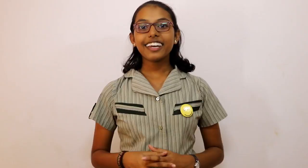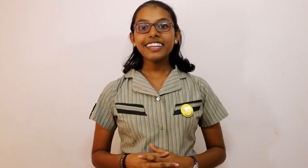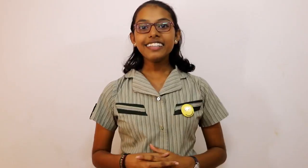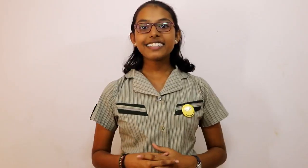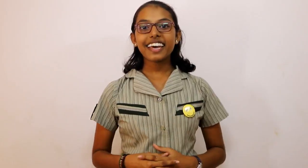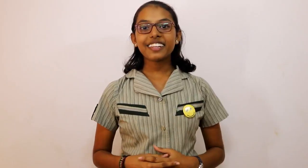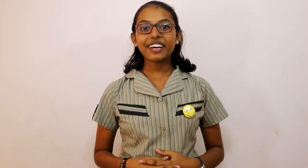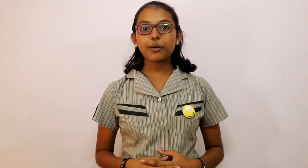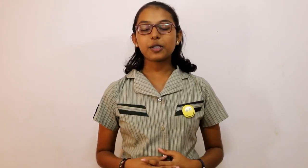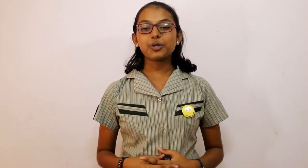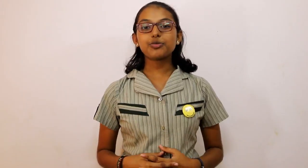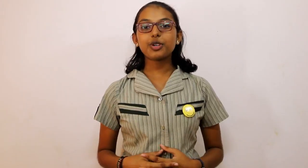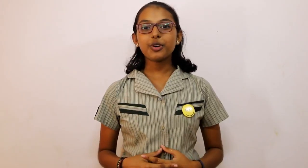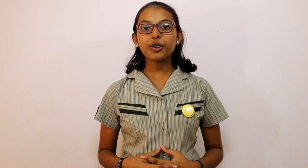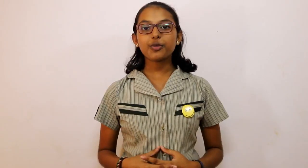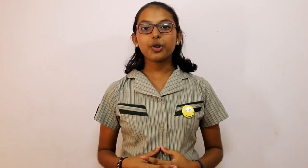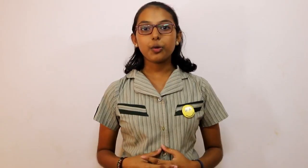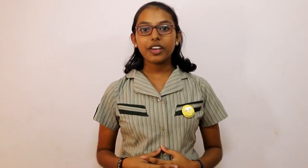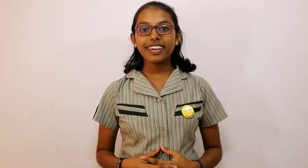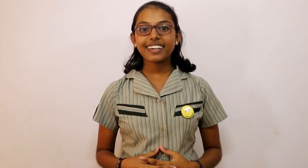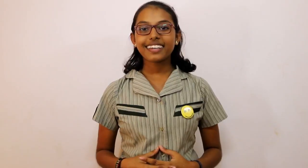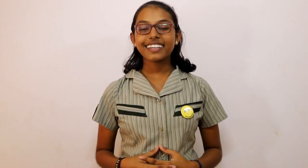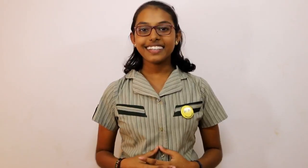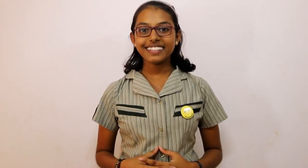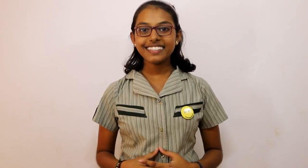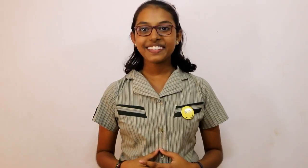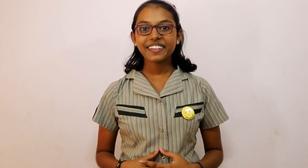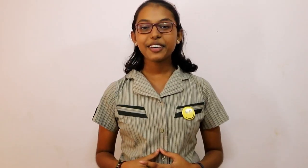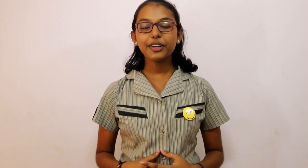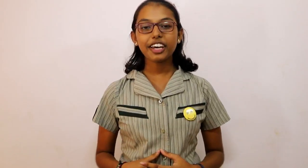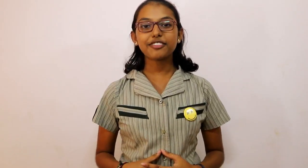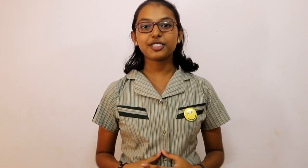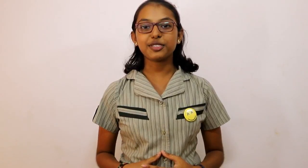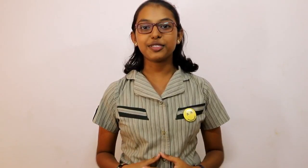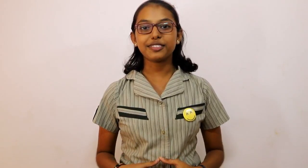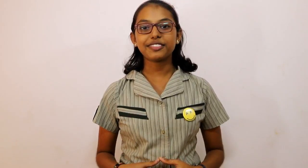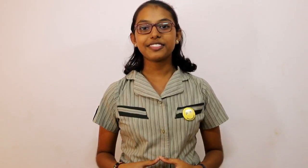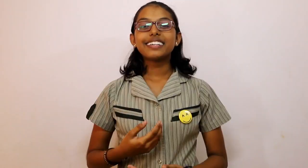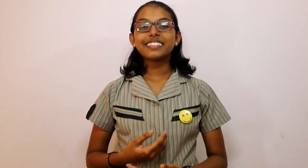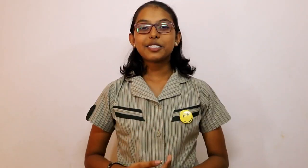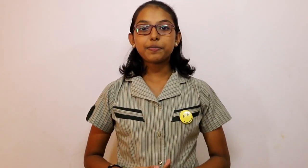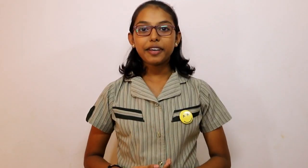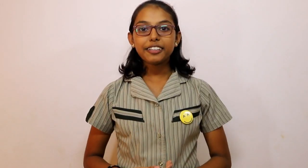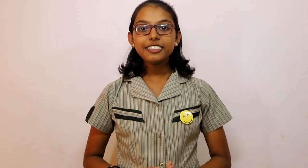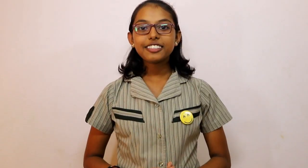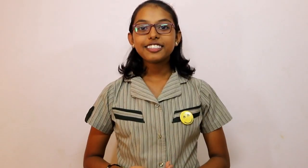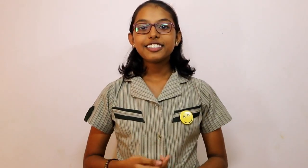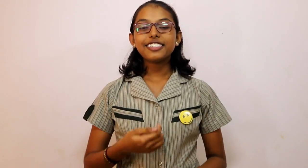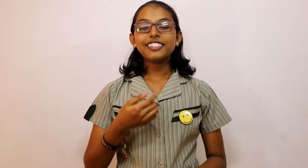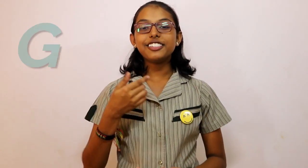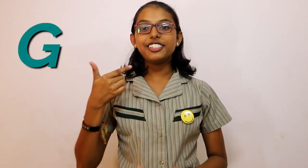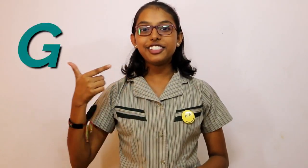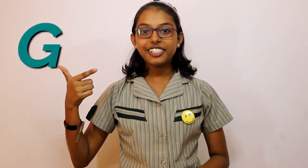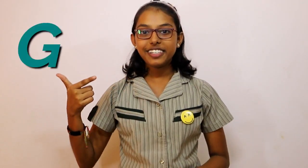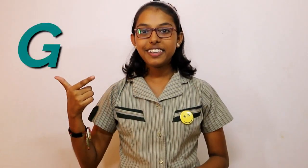The Ghanaian Sign Language word of the week is good afternoon. It is spelled